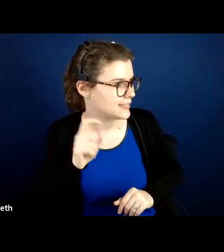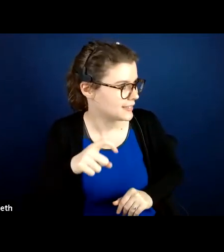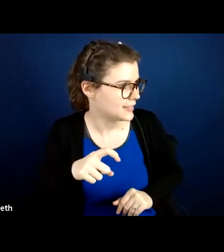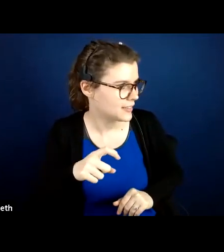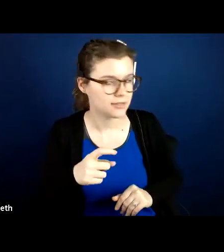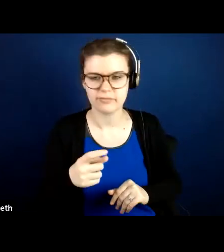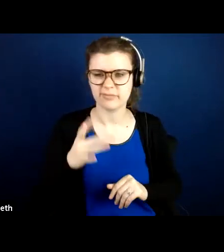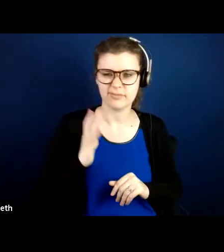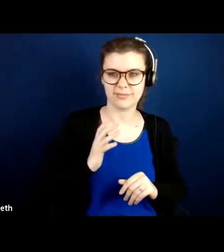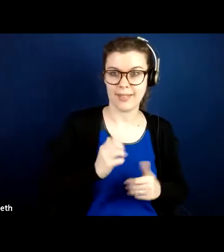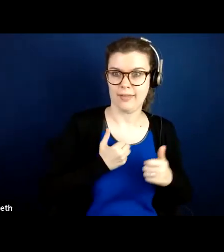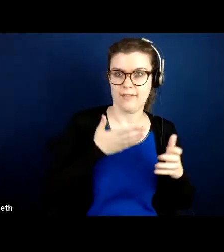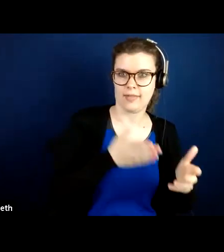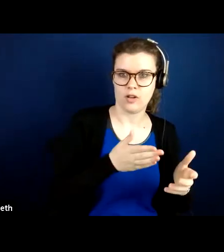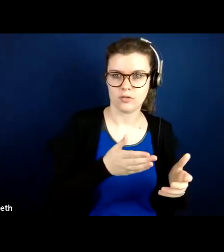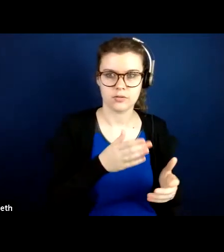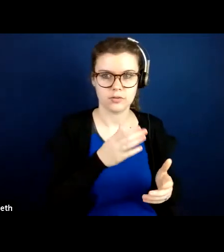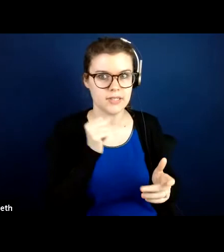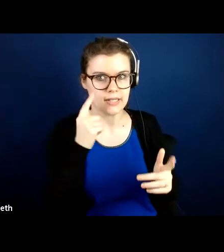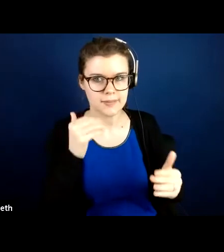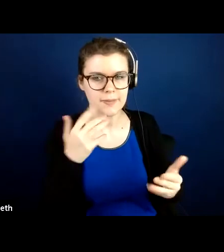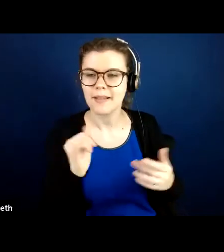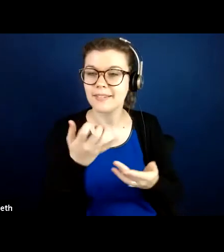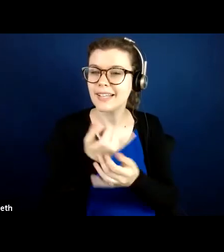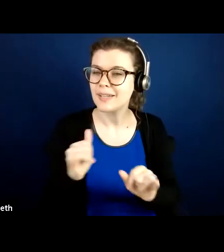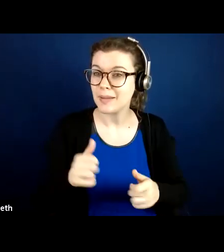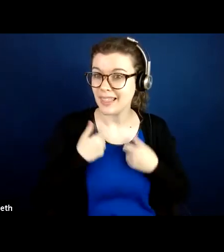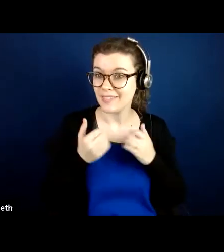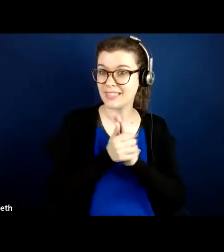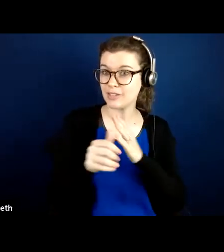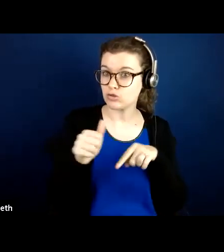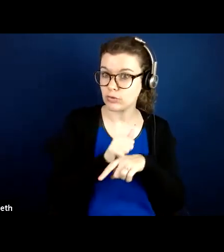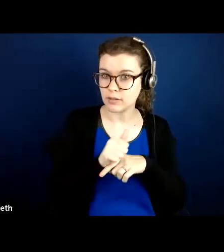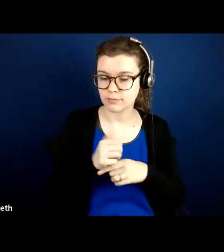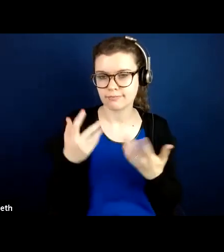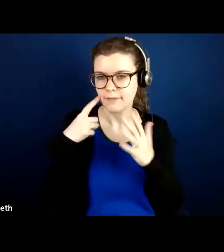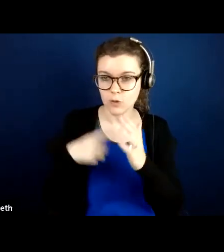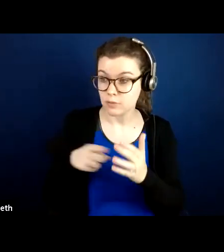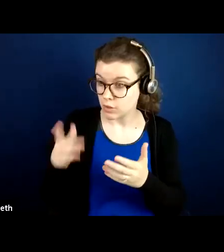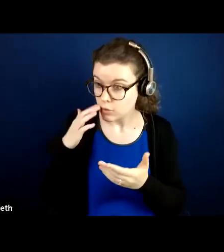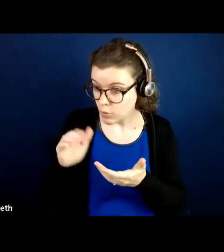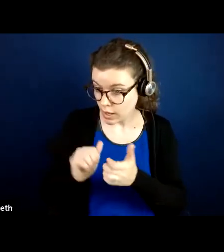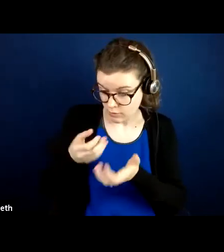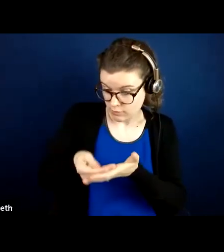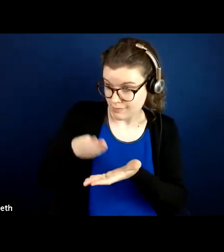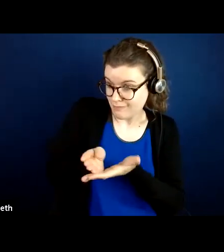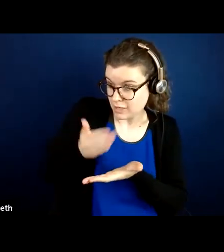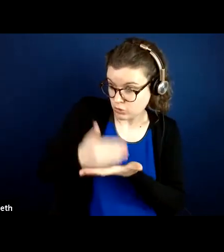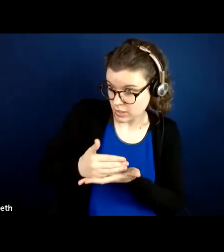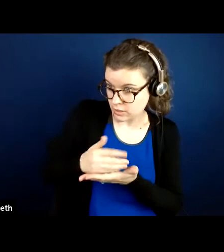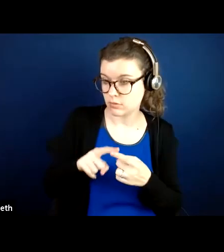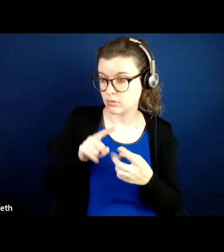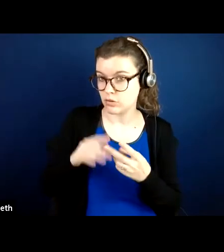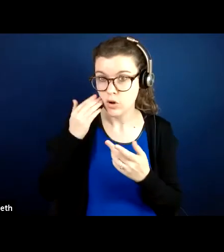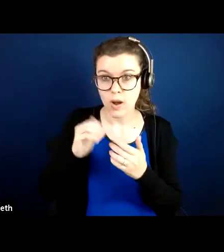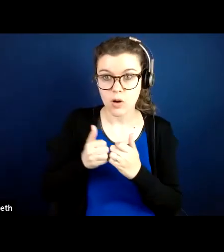living in the facility. So things like independent living skills training. Do they know how to budget? Do they know how to use